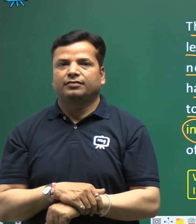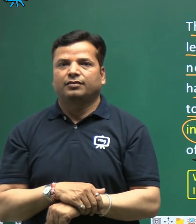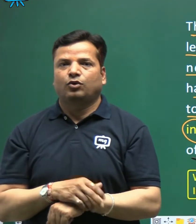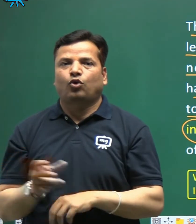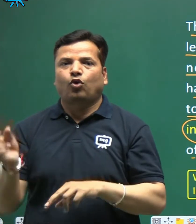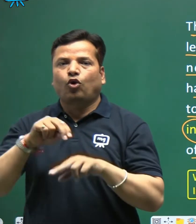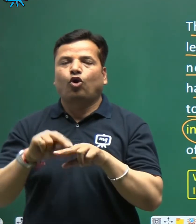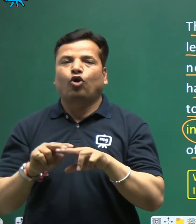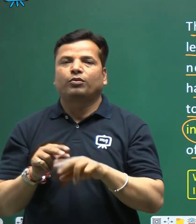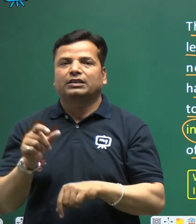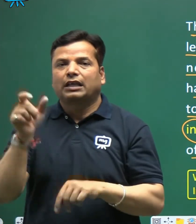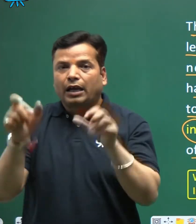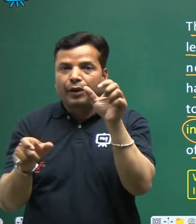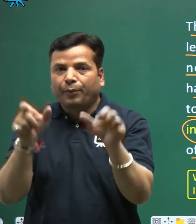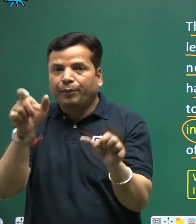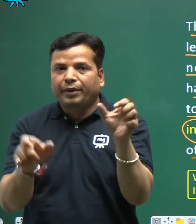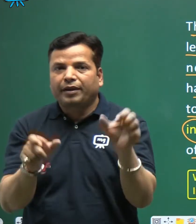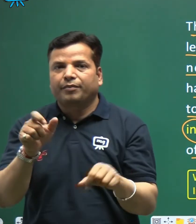of the people